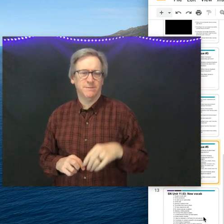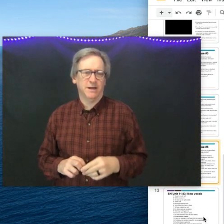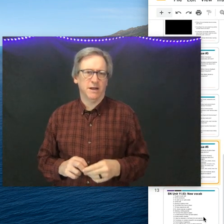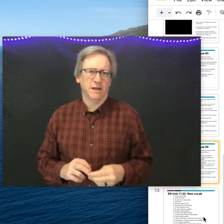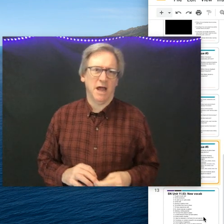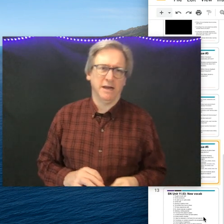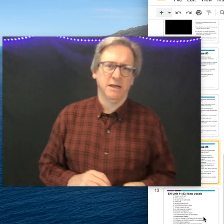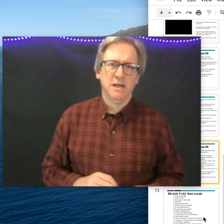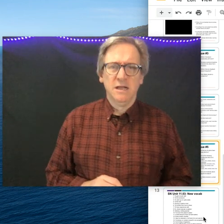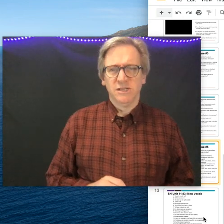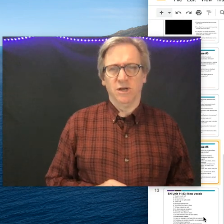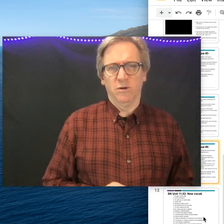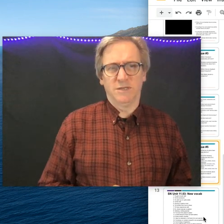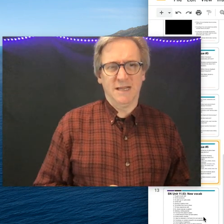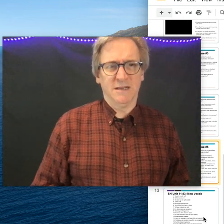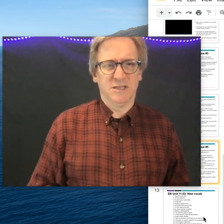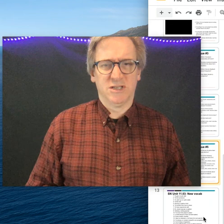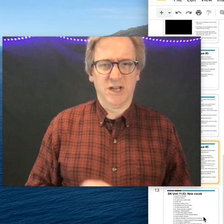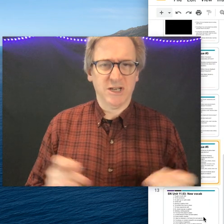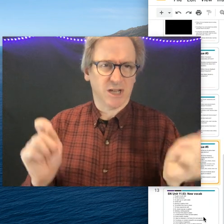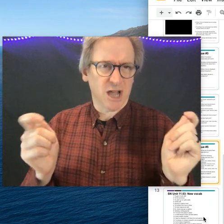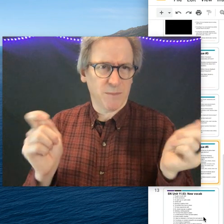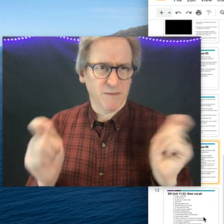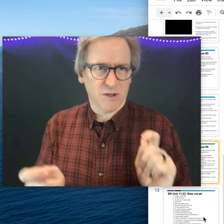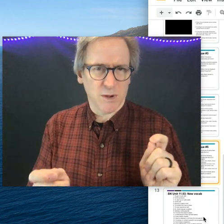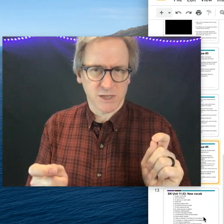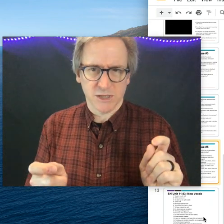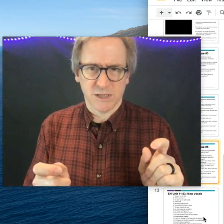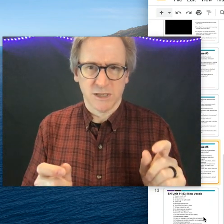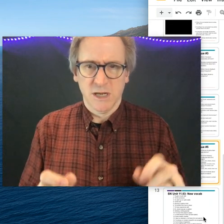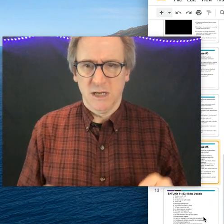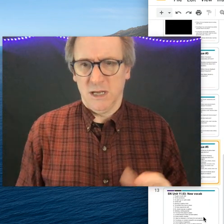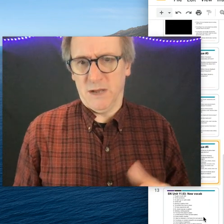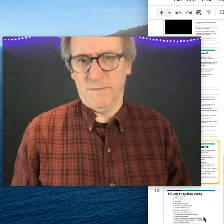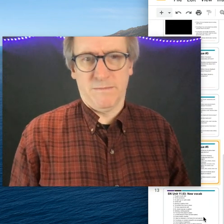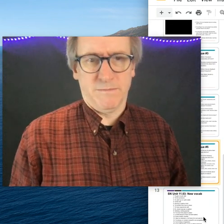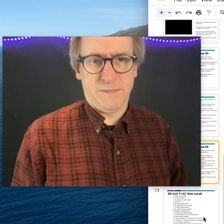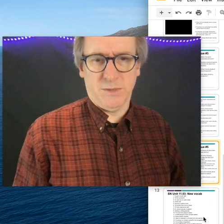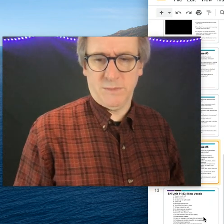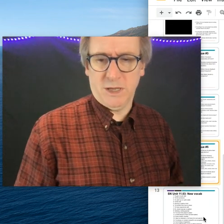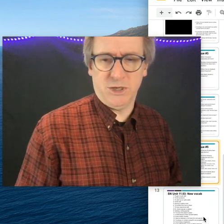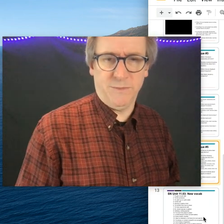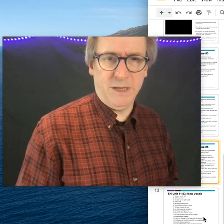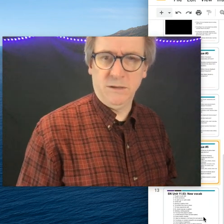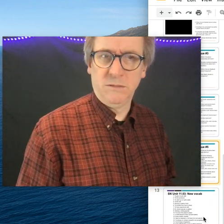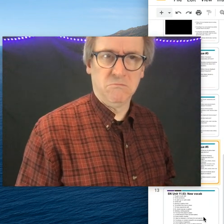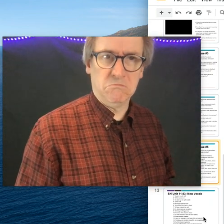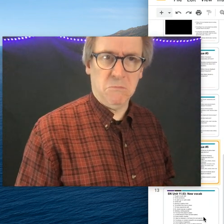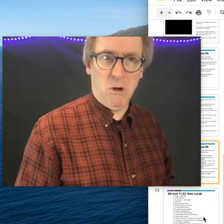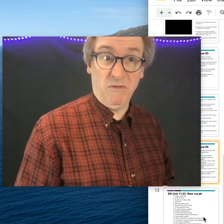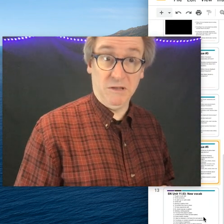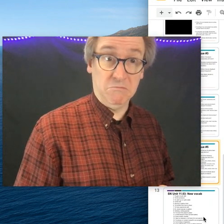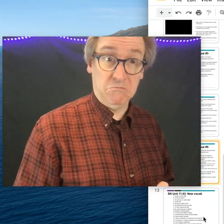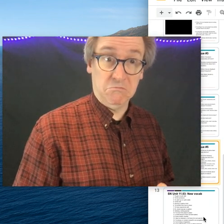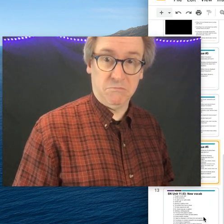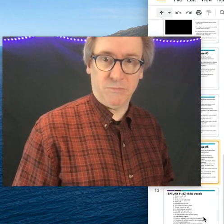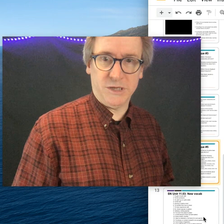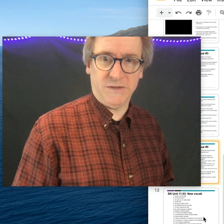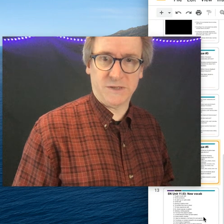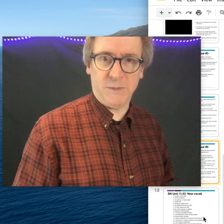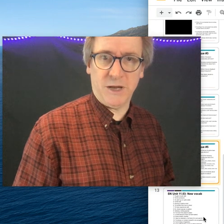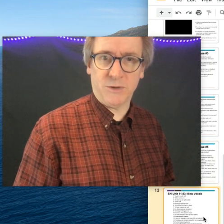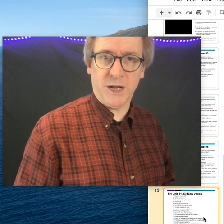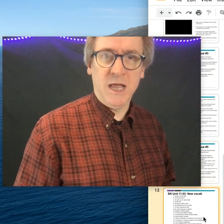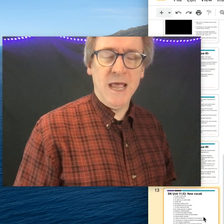could be submitted online. So changed a couple of the questions. So it should be hopefully